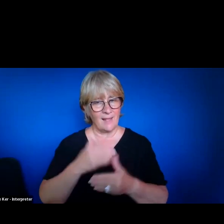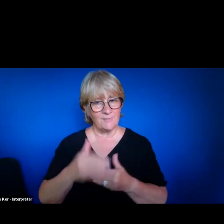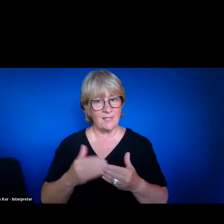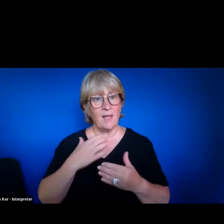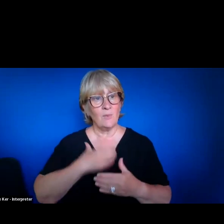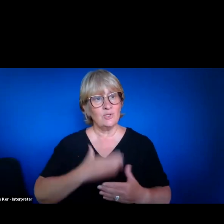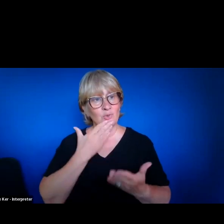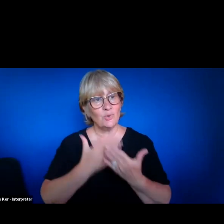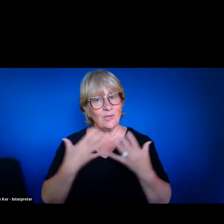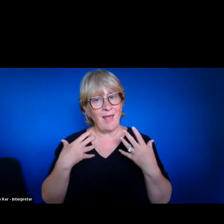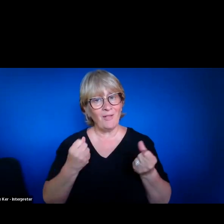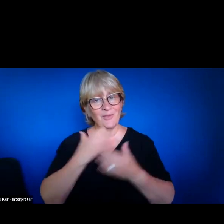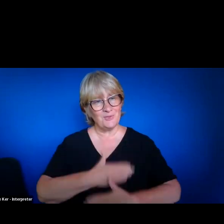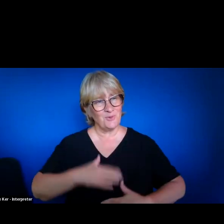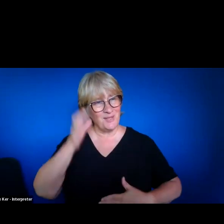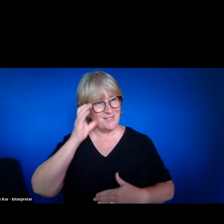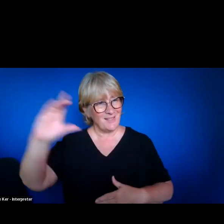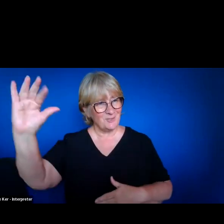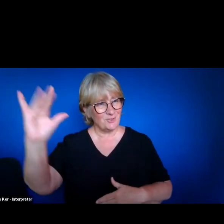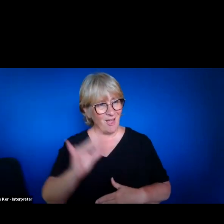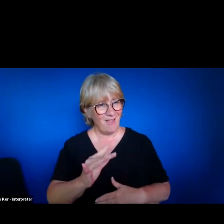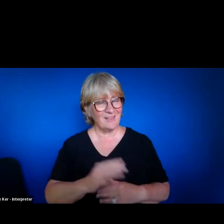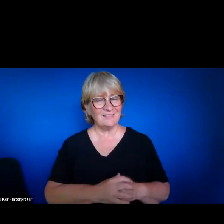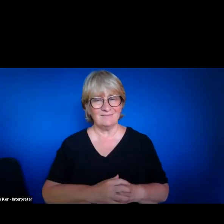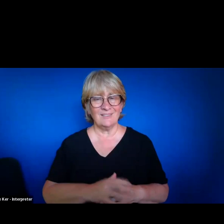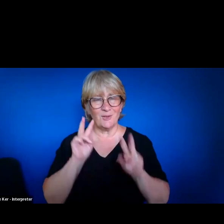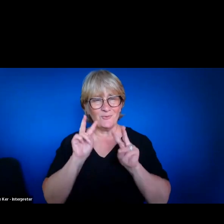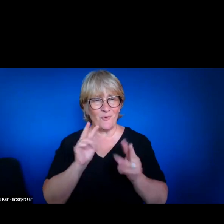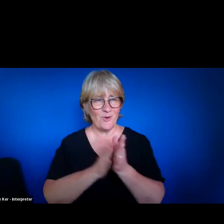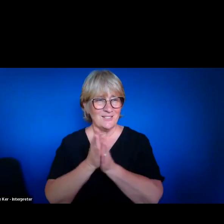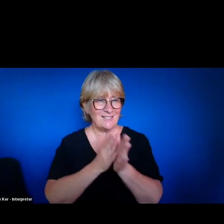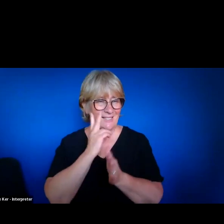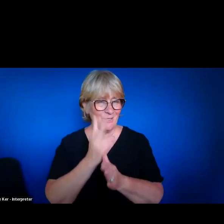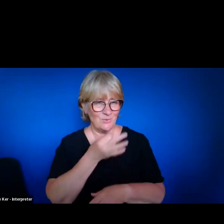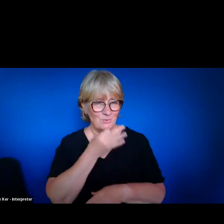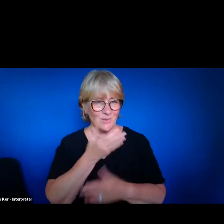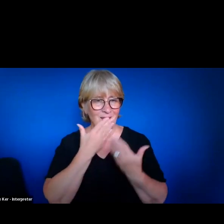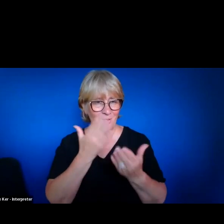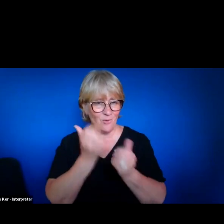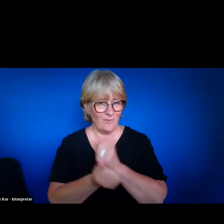all good health, enjoy the sunshine, and we'll look forward to seeing you soon. Take care, everybody.